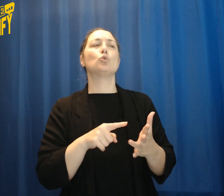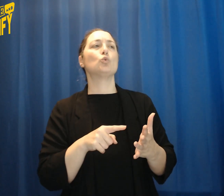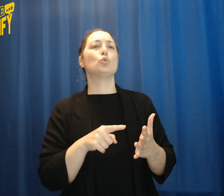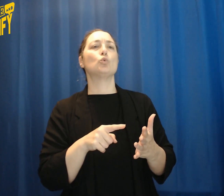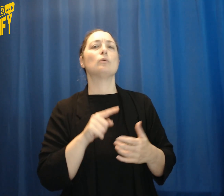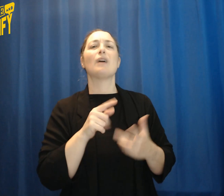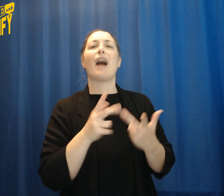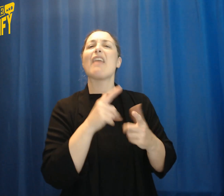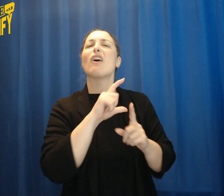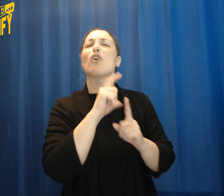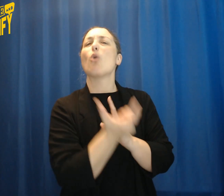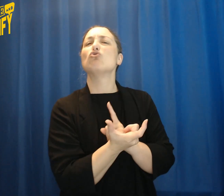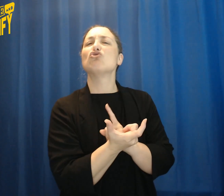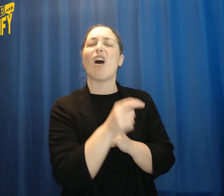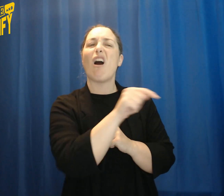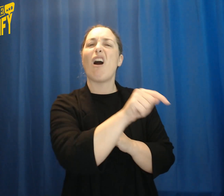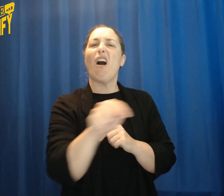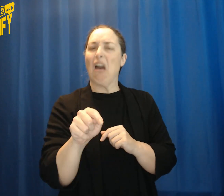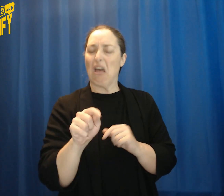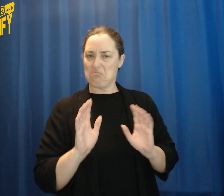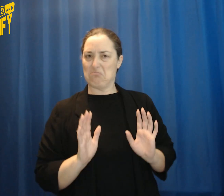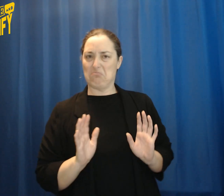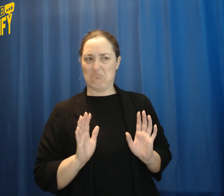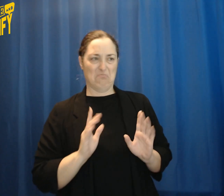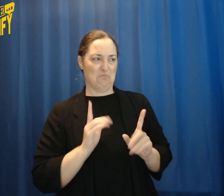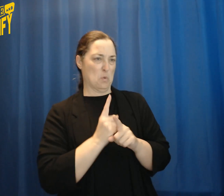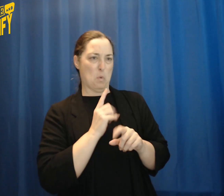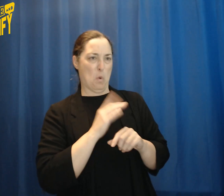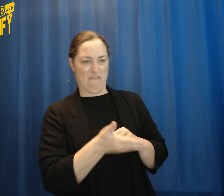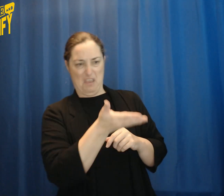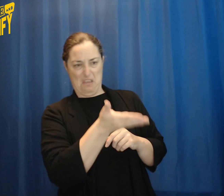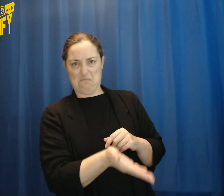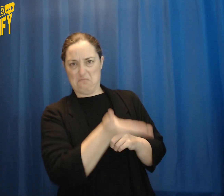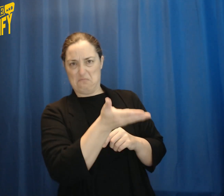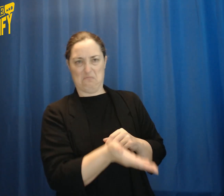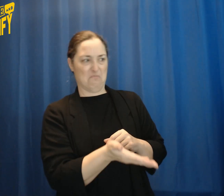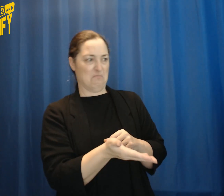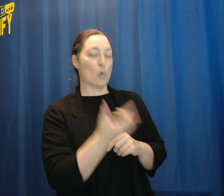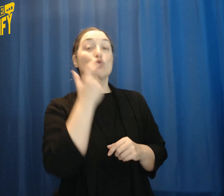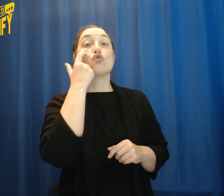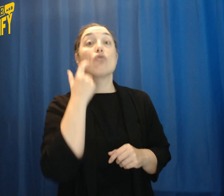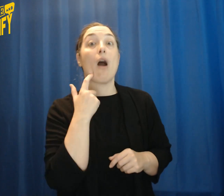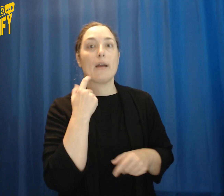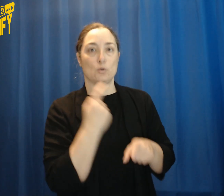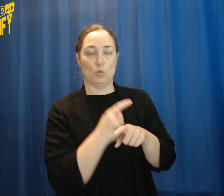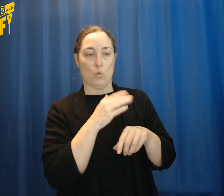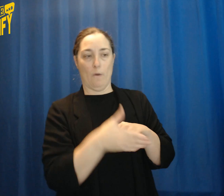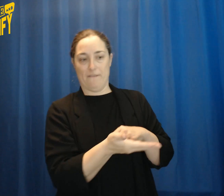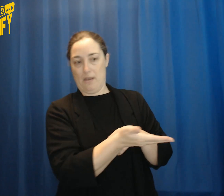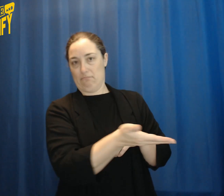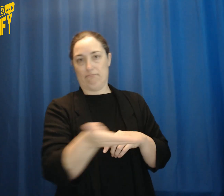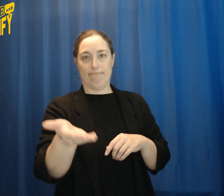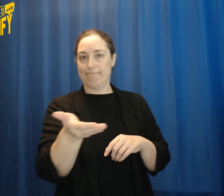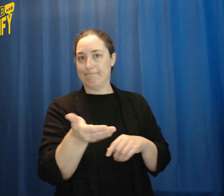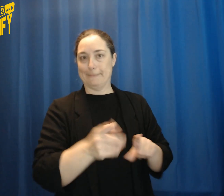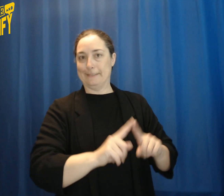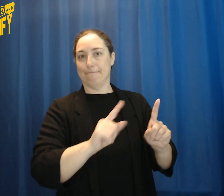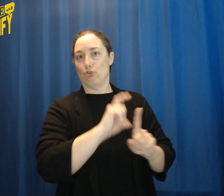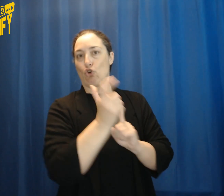cultural lines and talk about someone else's experience or try and talk about someone else's experiences or